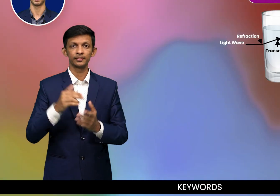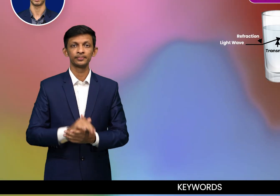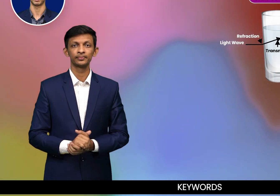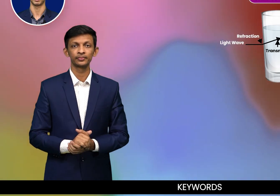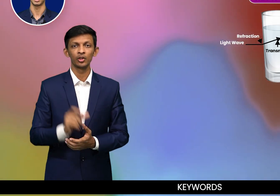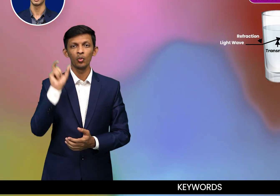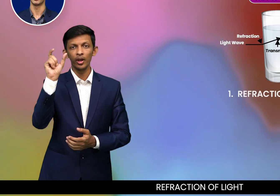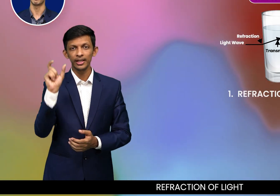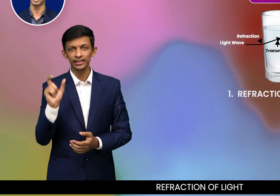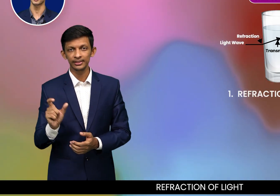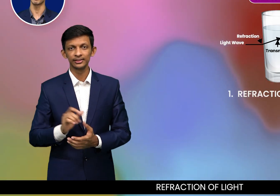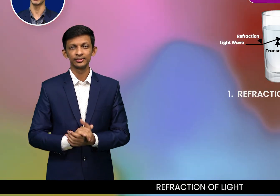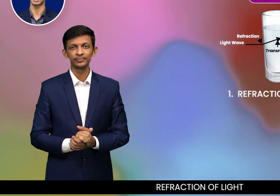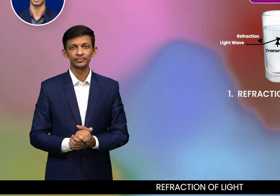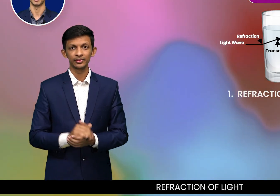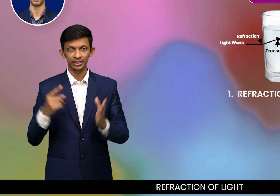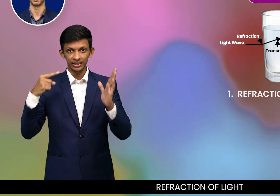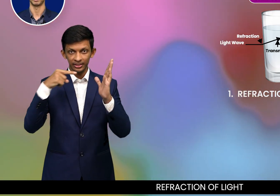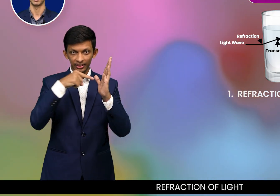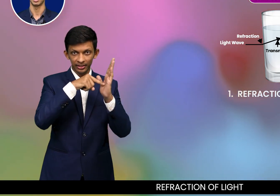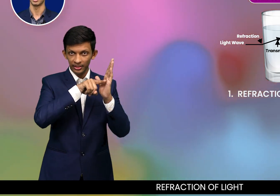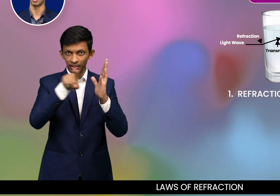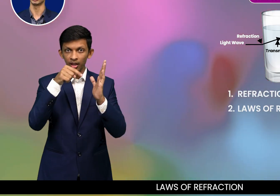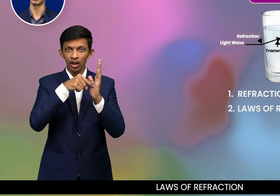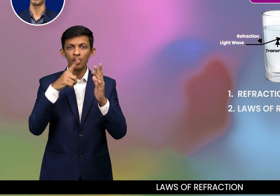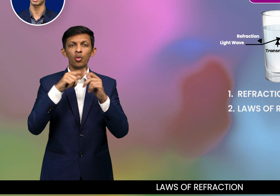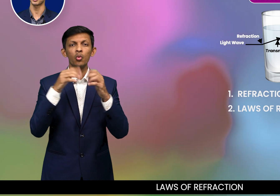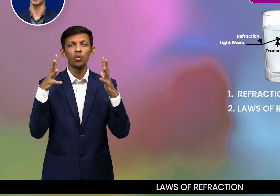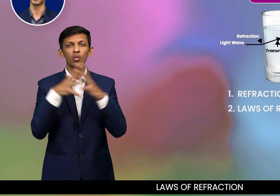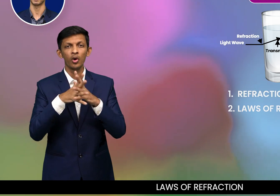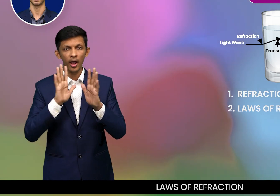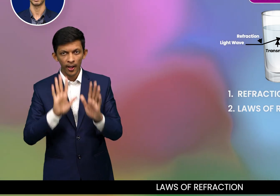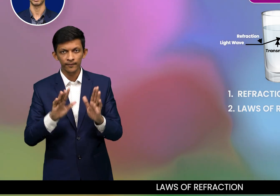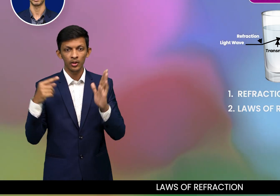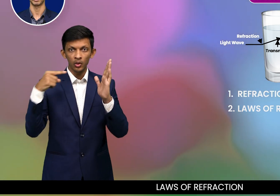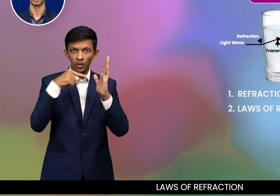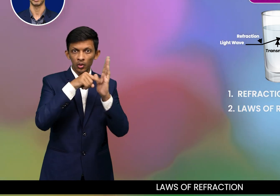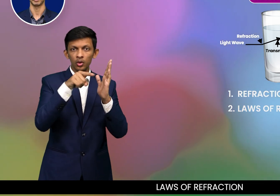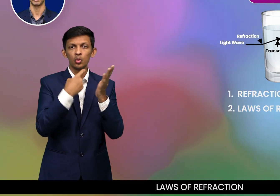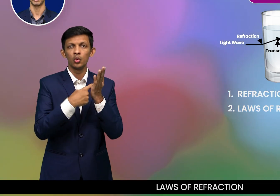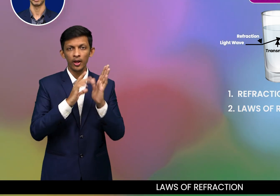Keywords: refraction of light, laws of refraction,